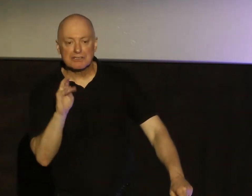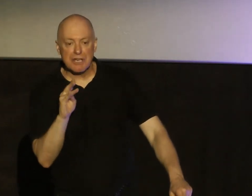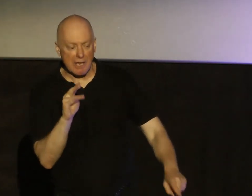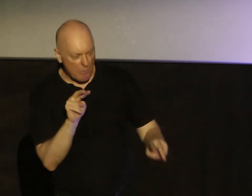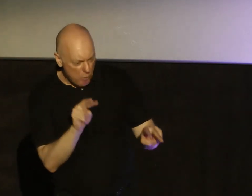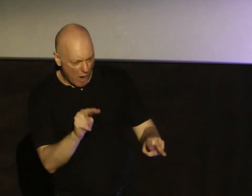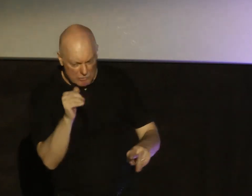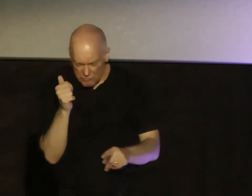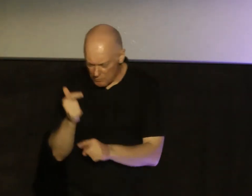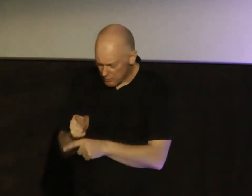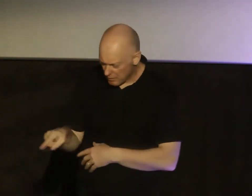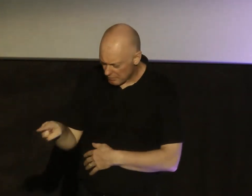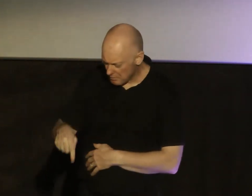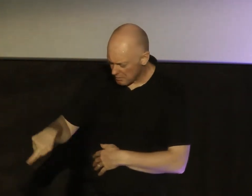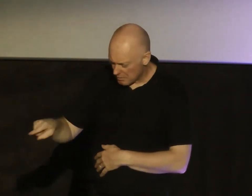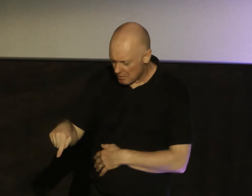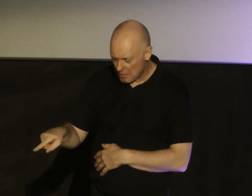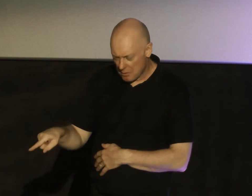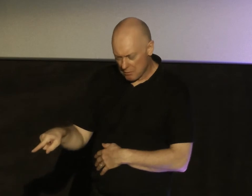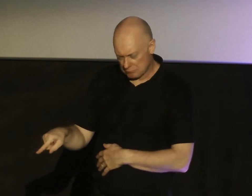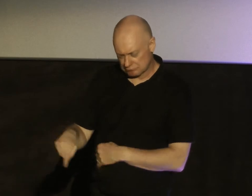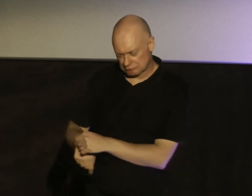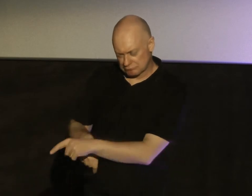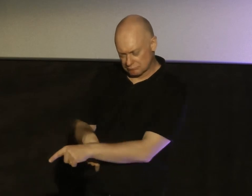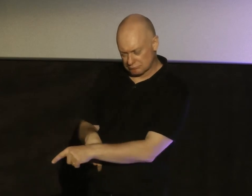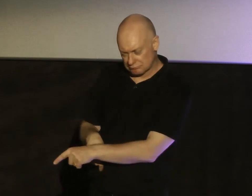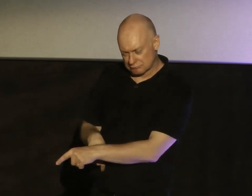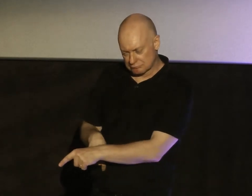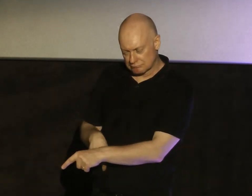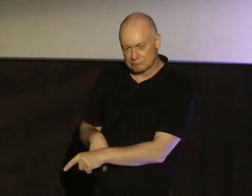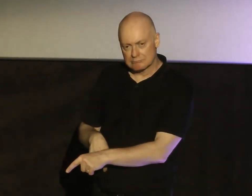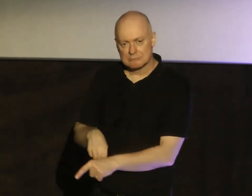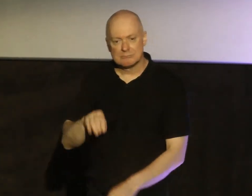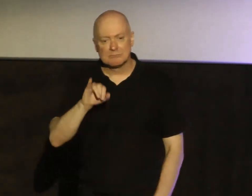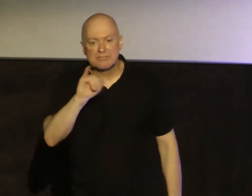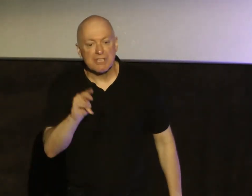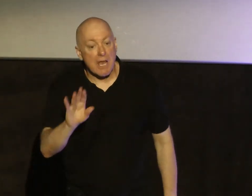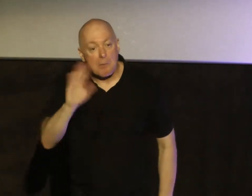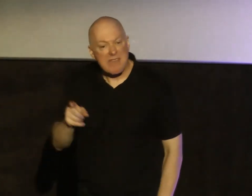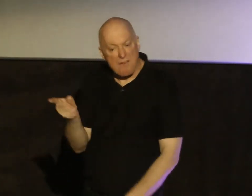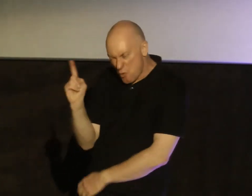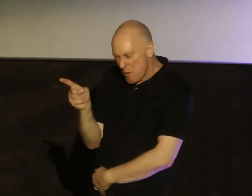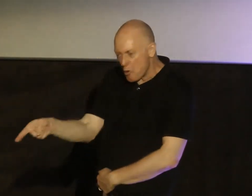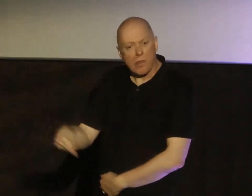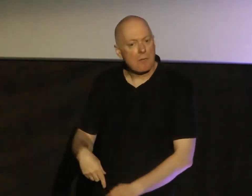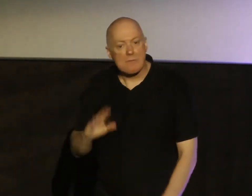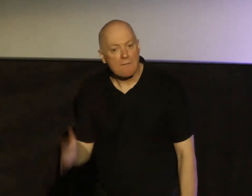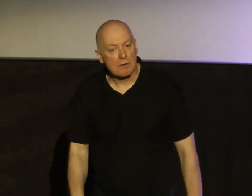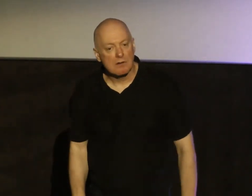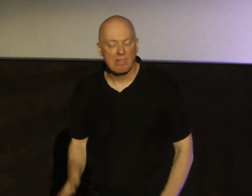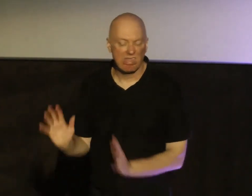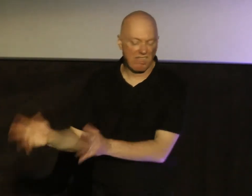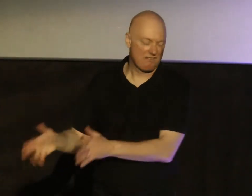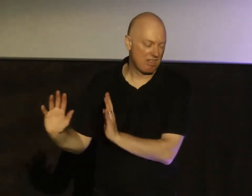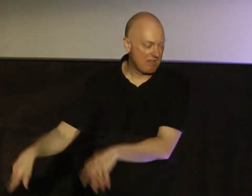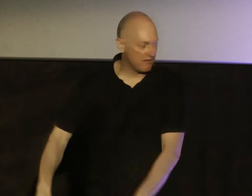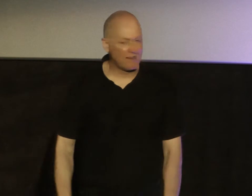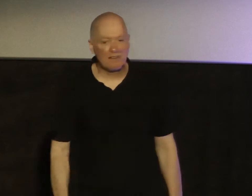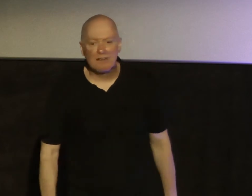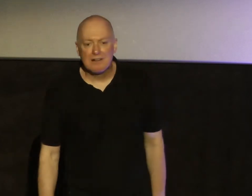the brothers' animosity towards Joseph, notice you'll never read Jacob rebuking them or correcting them. Jacob is very